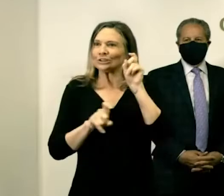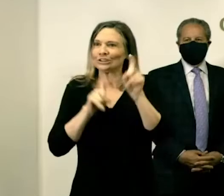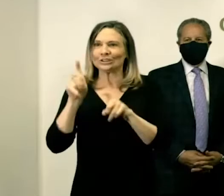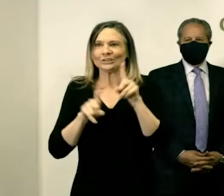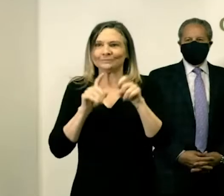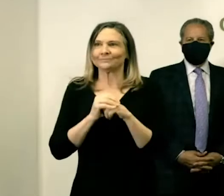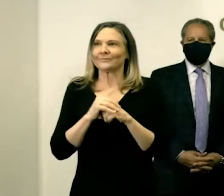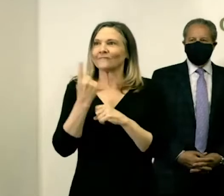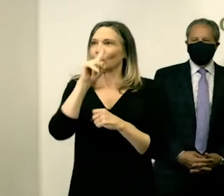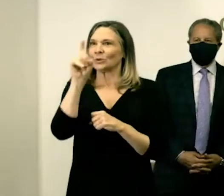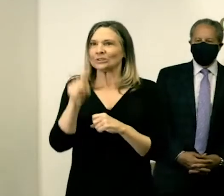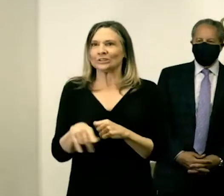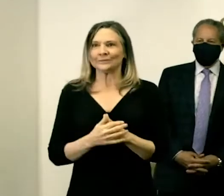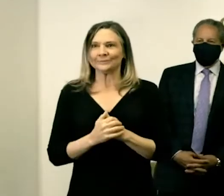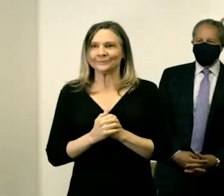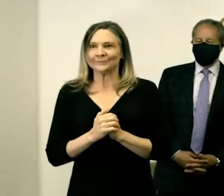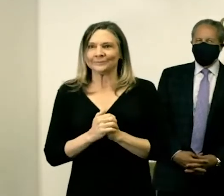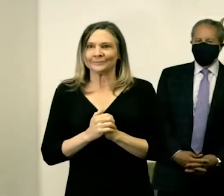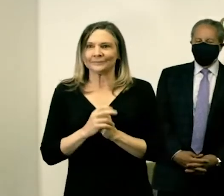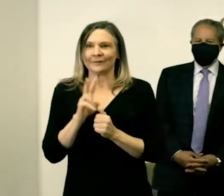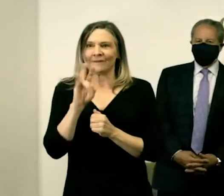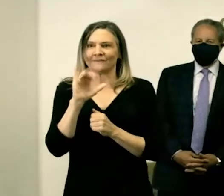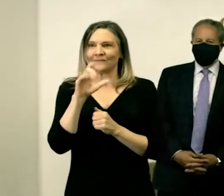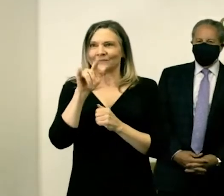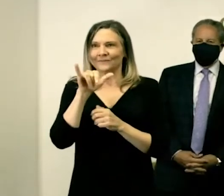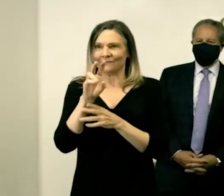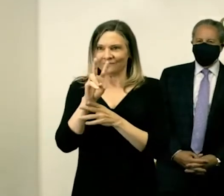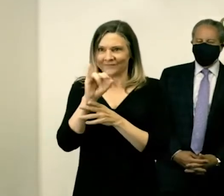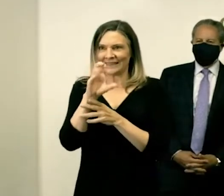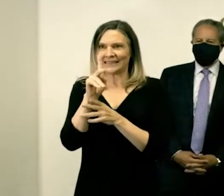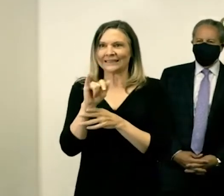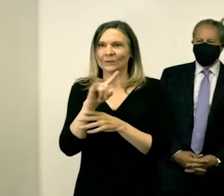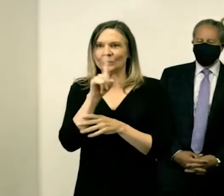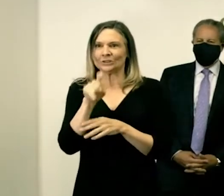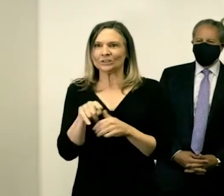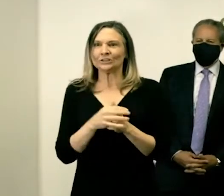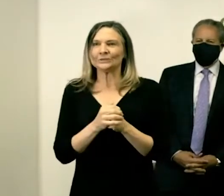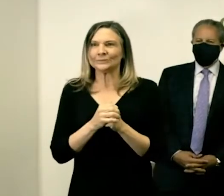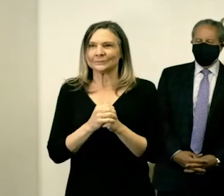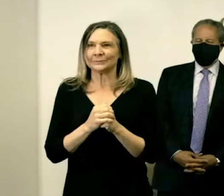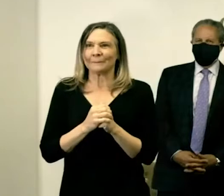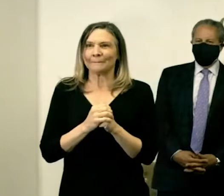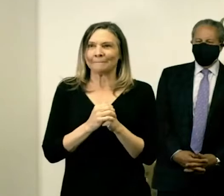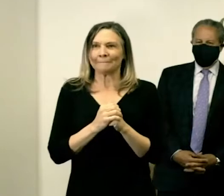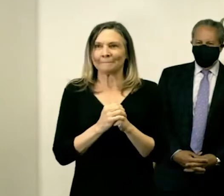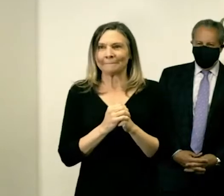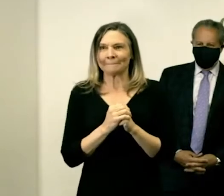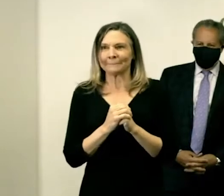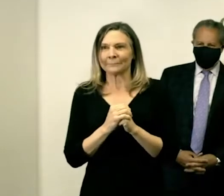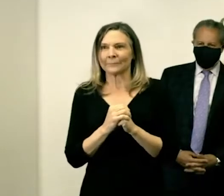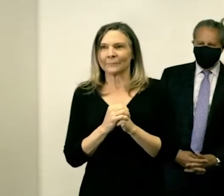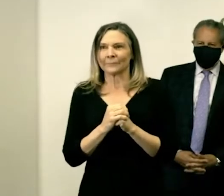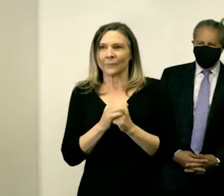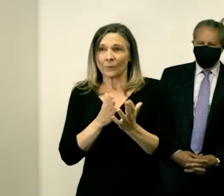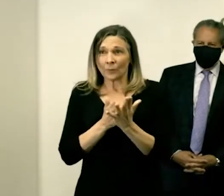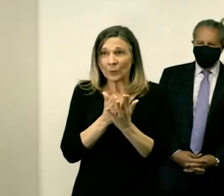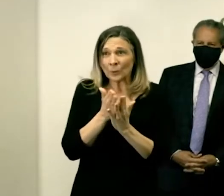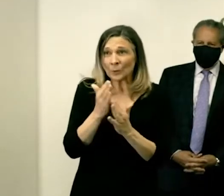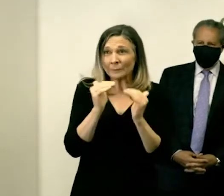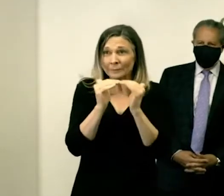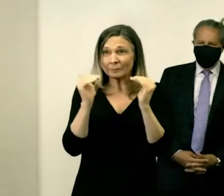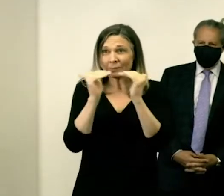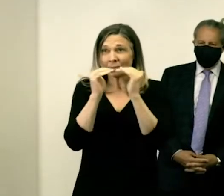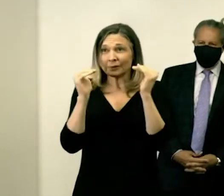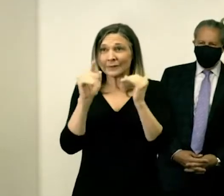right here. Governor Vicky Vargas from NBCLA. Jumping off the concerns as we move through these tiers, a lot of questions